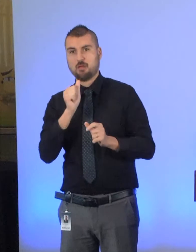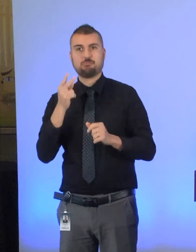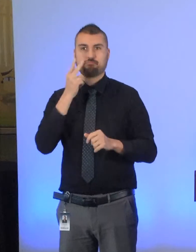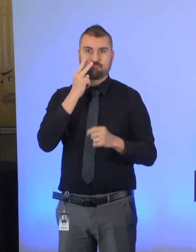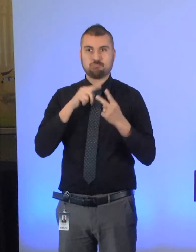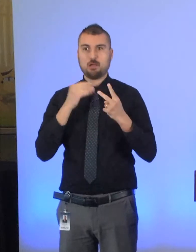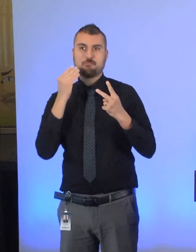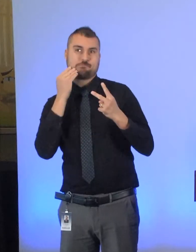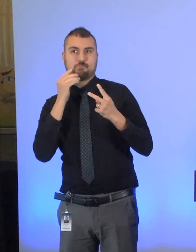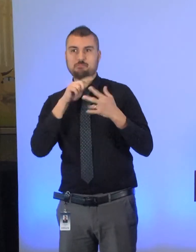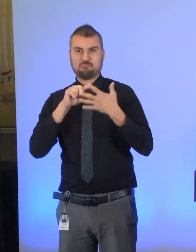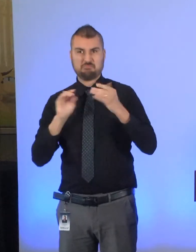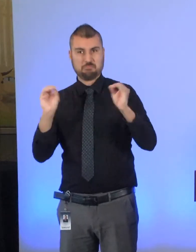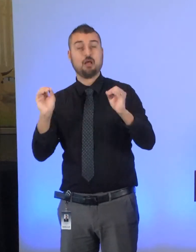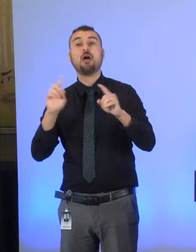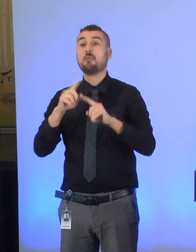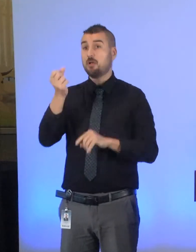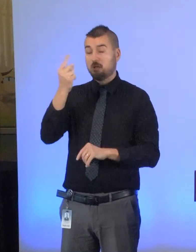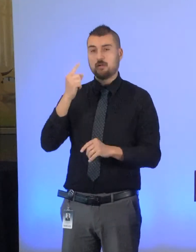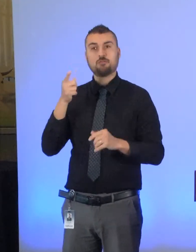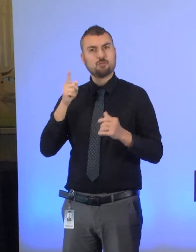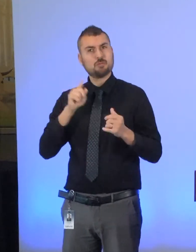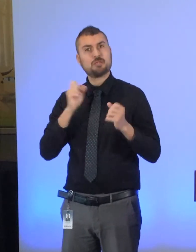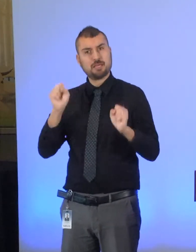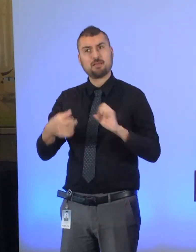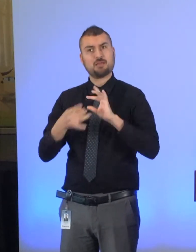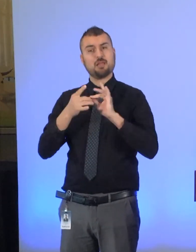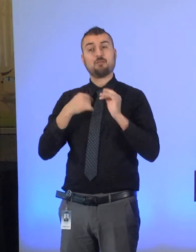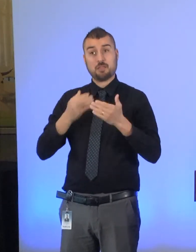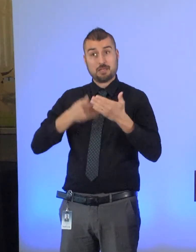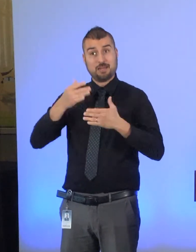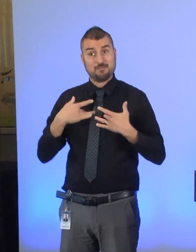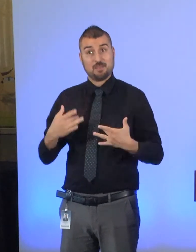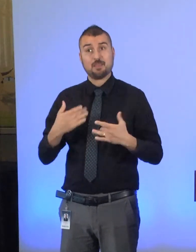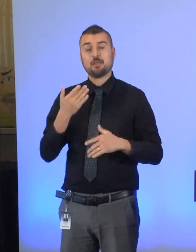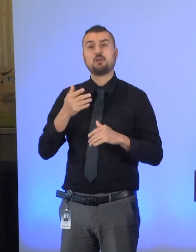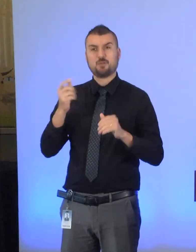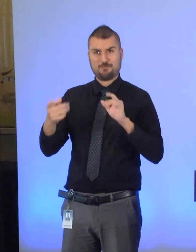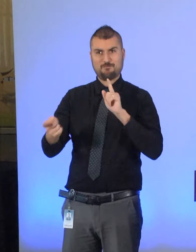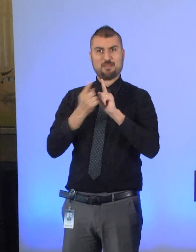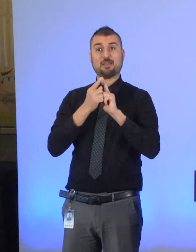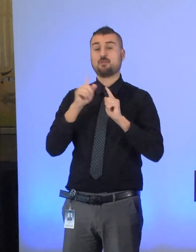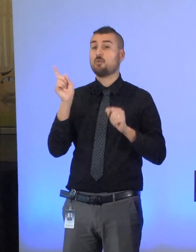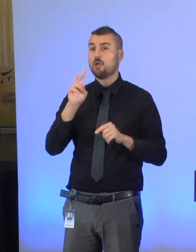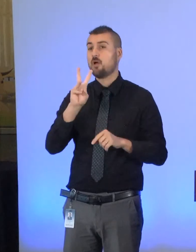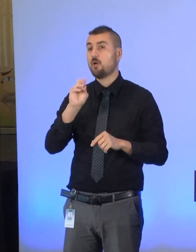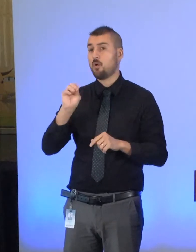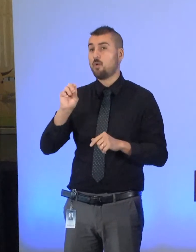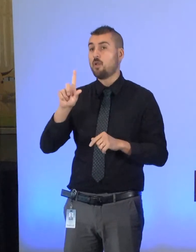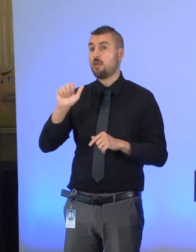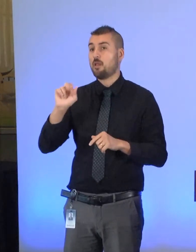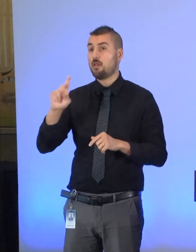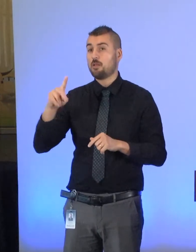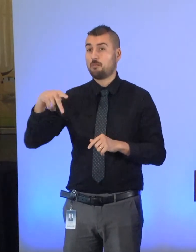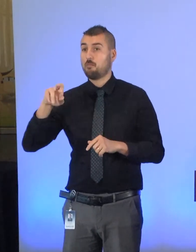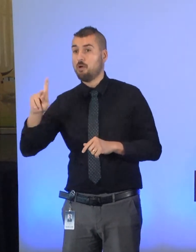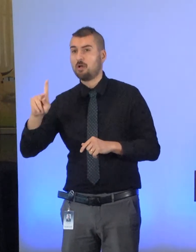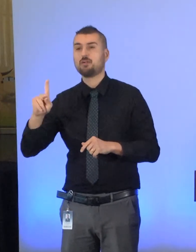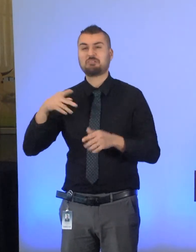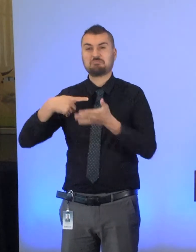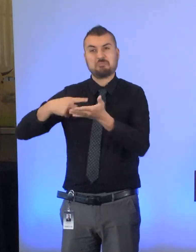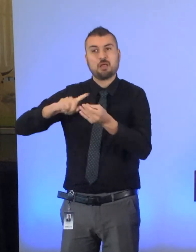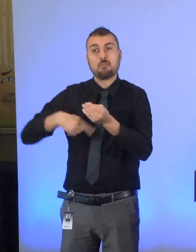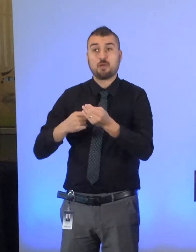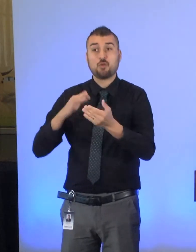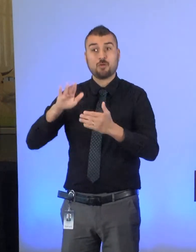booth at Woodland Park to connect about making your next event tobacco-free. We're also going to be handing out sunglasses to raise